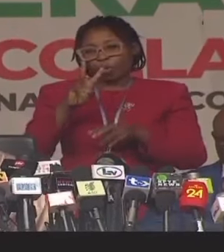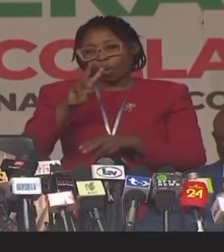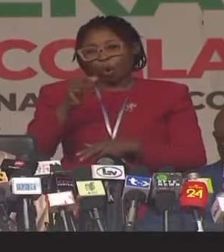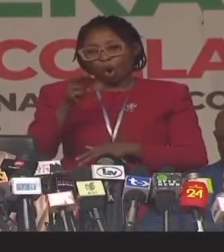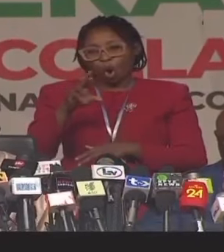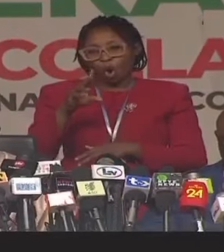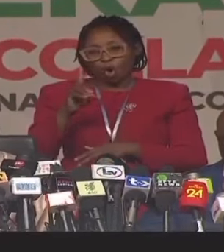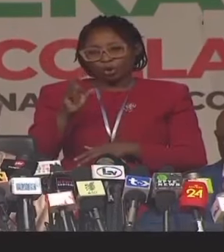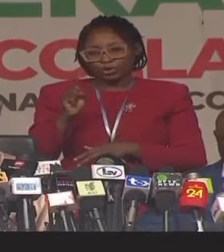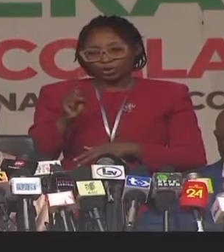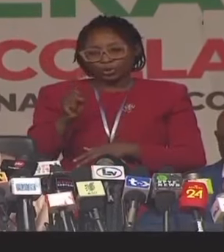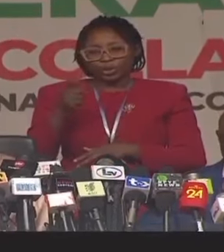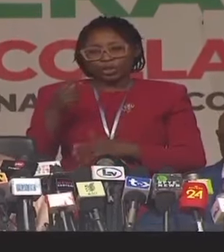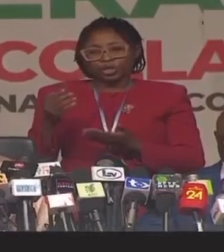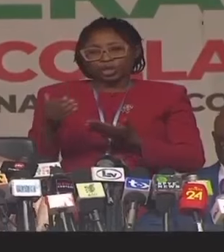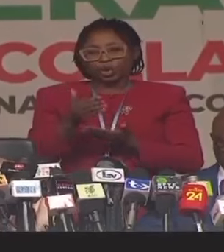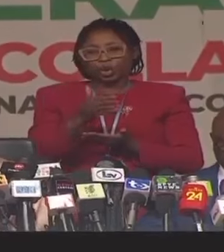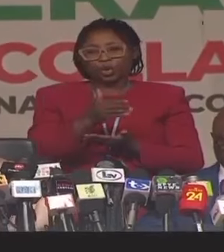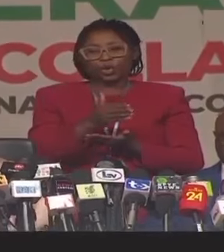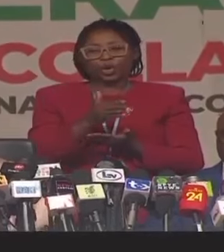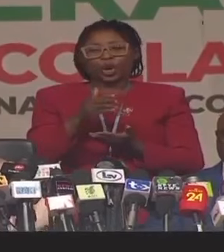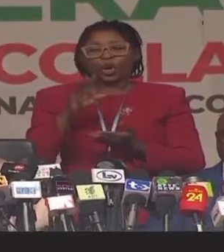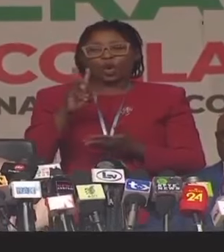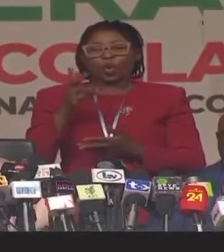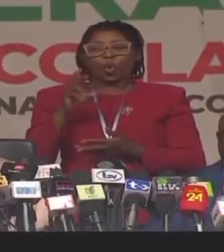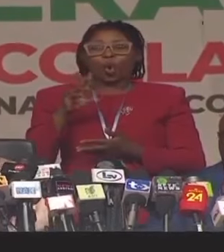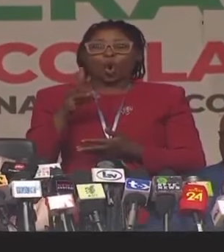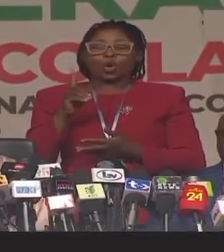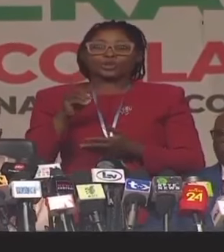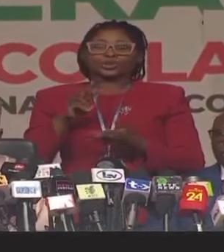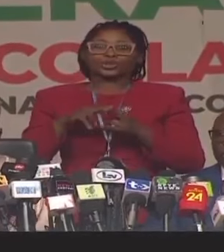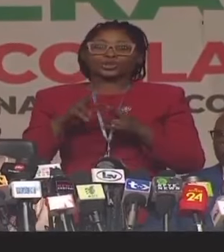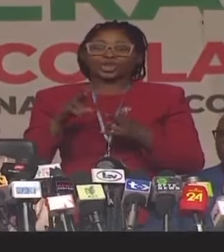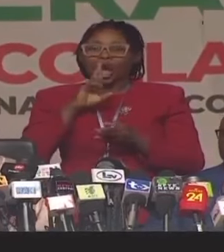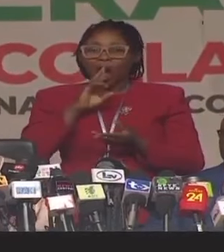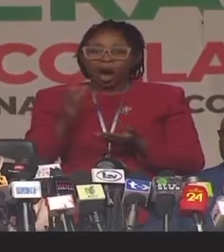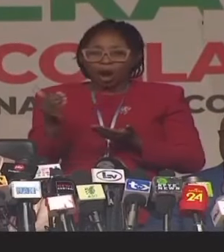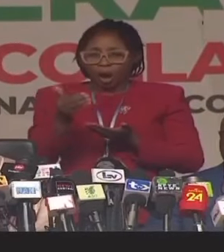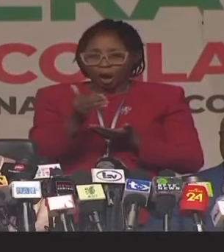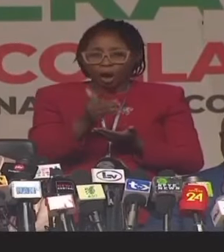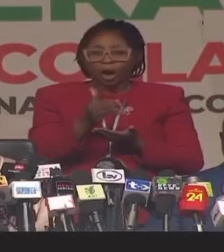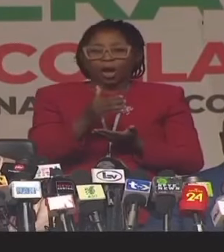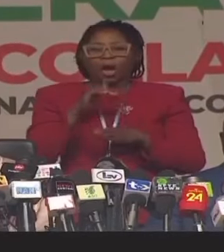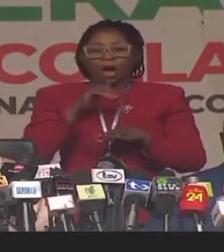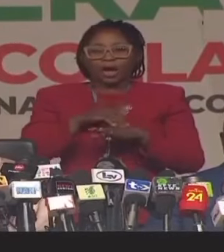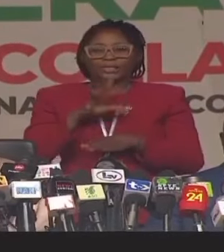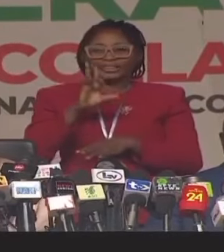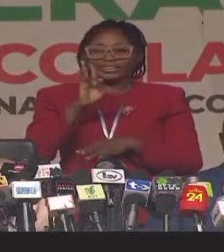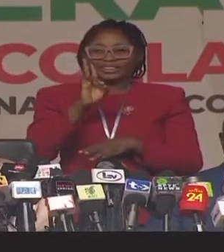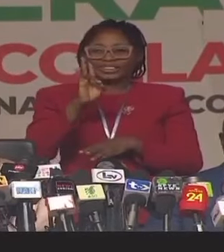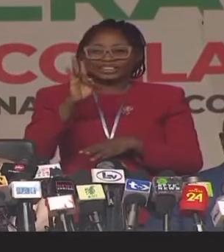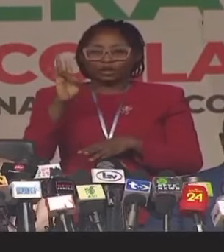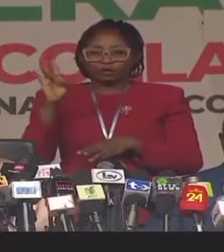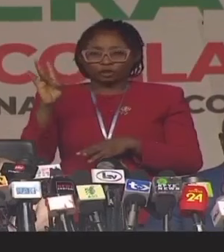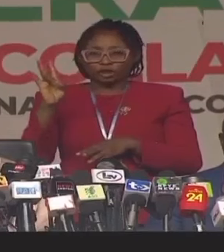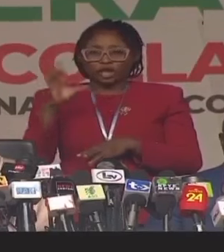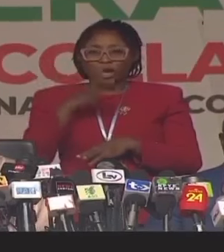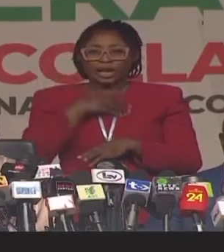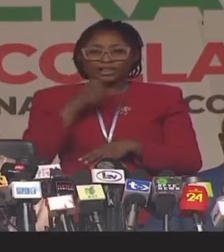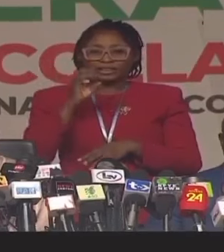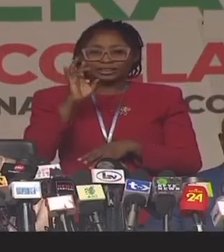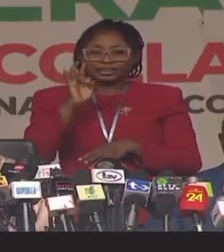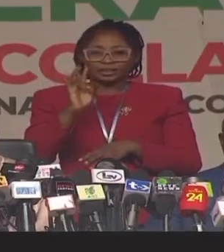The collated ward level results are tallied and collated at the 774 local